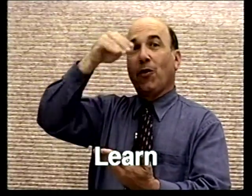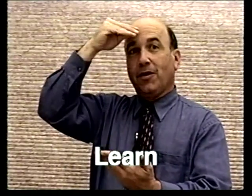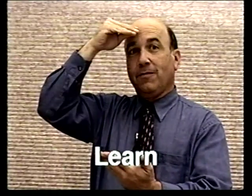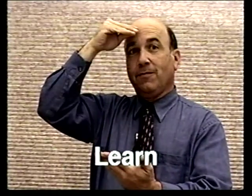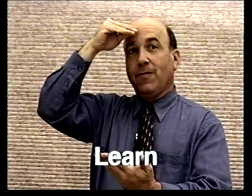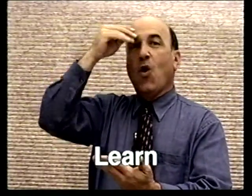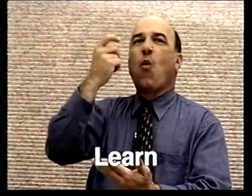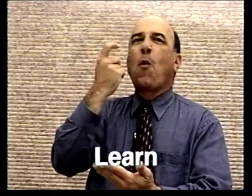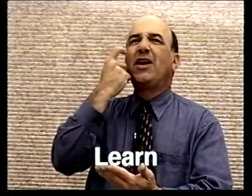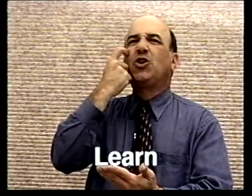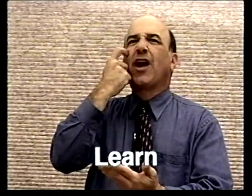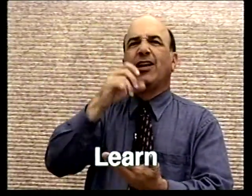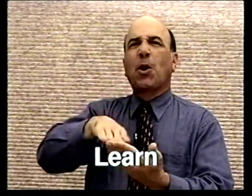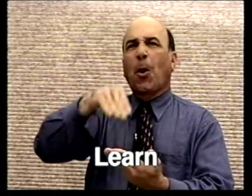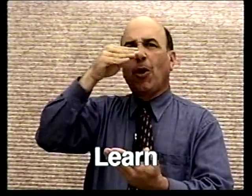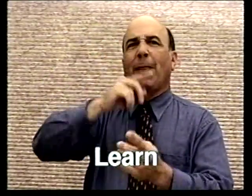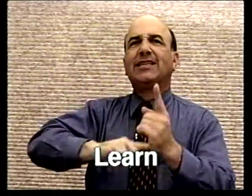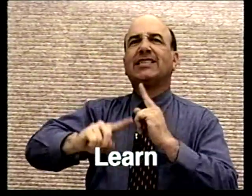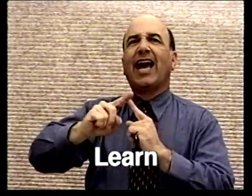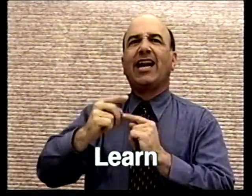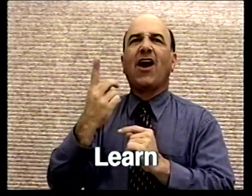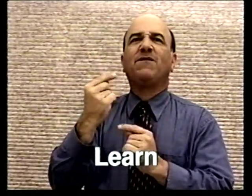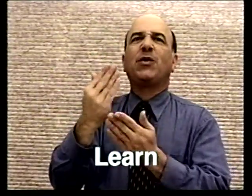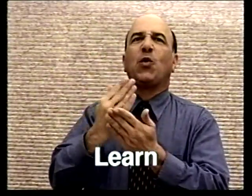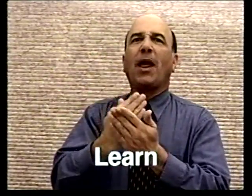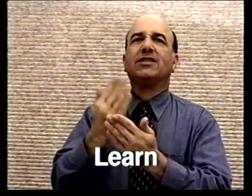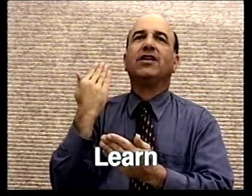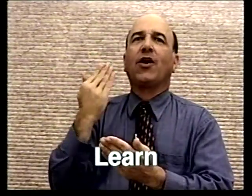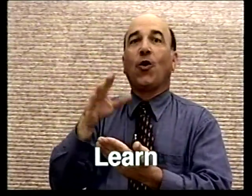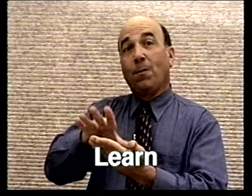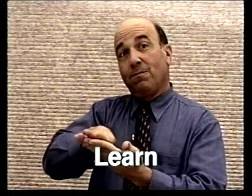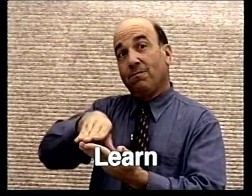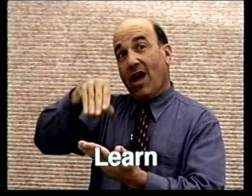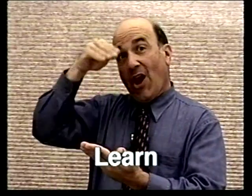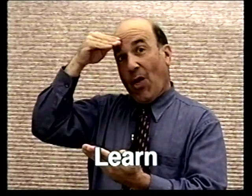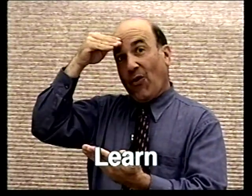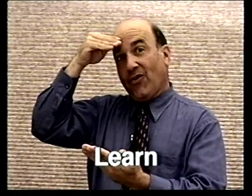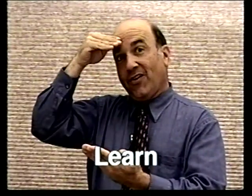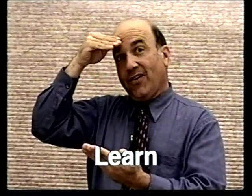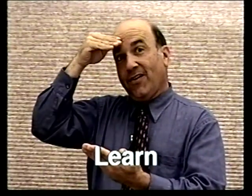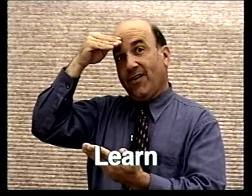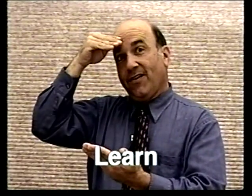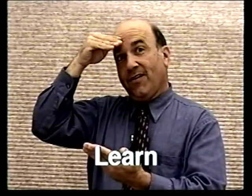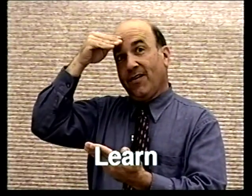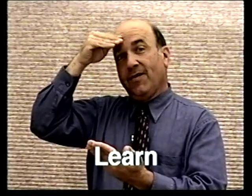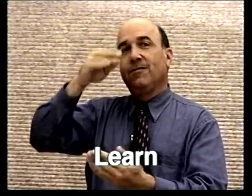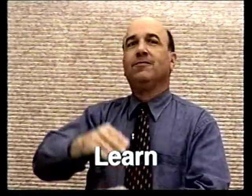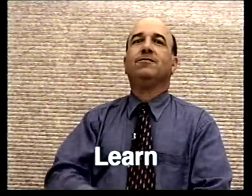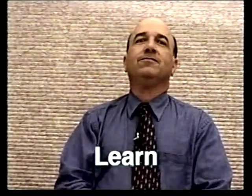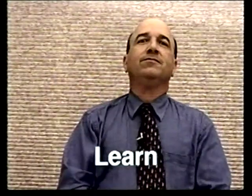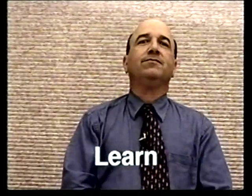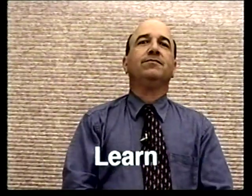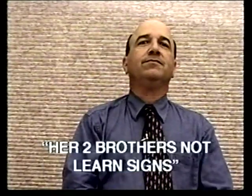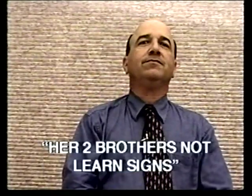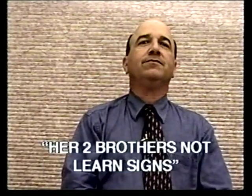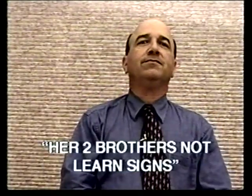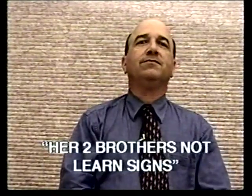Learn. We just learned that sign a few lessons ago. Learn.